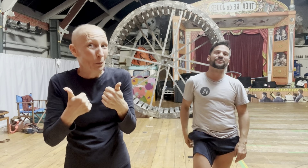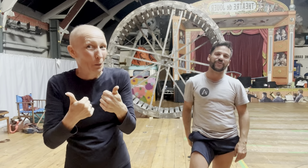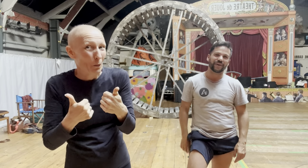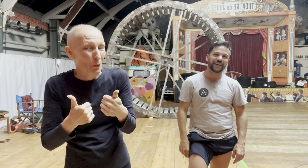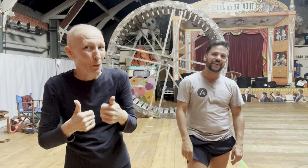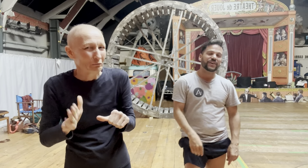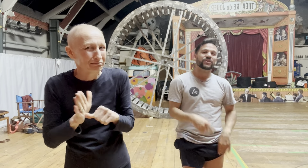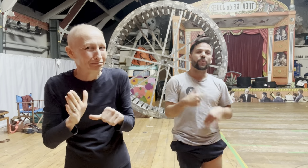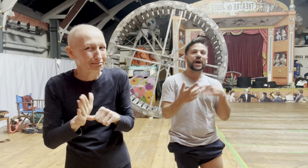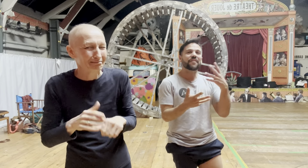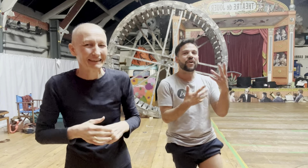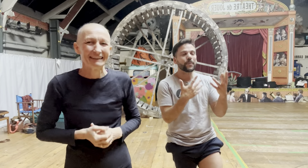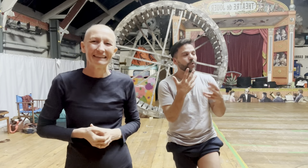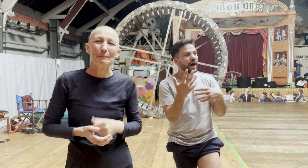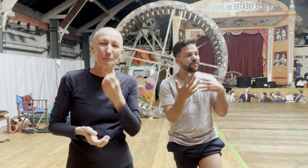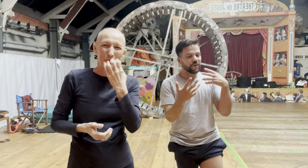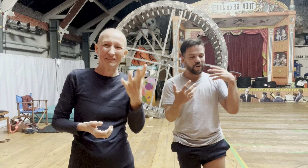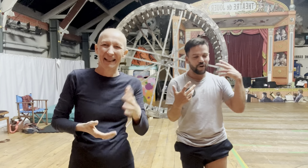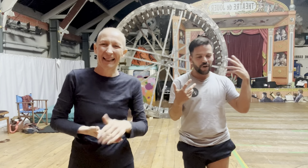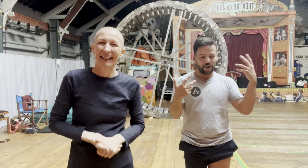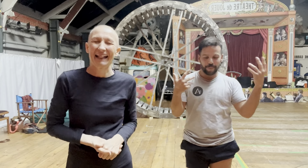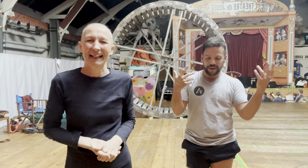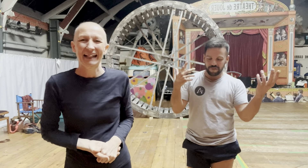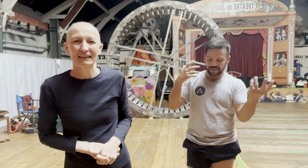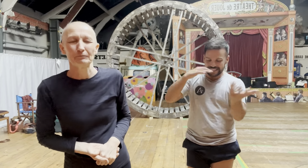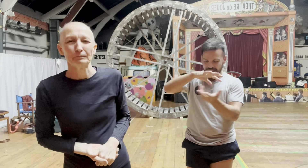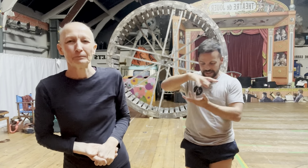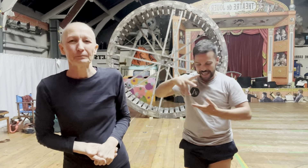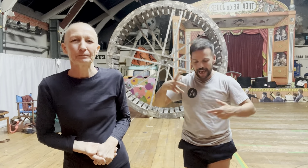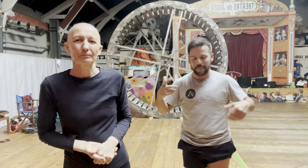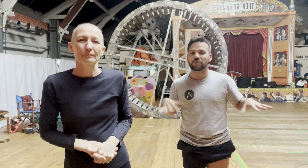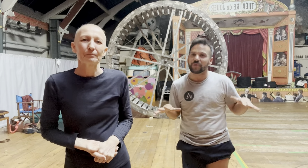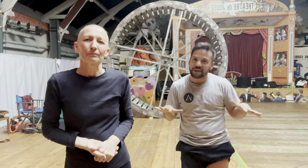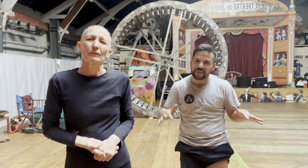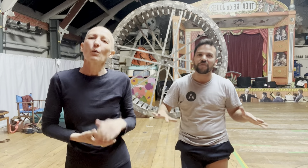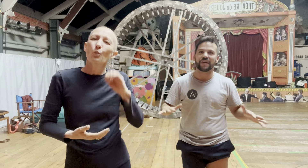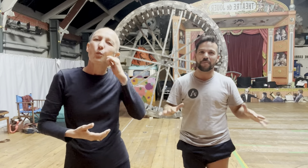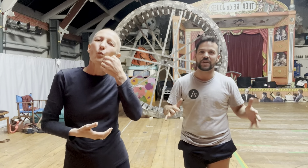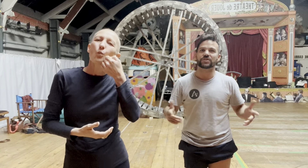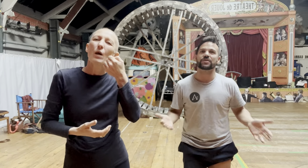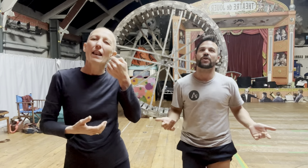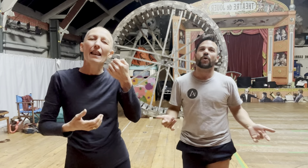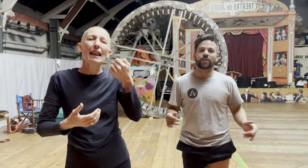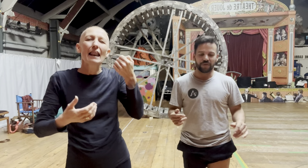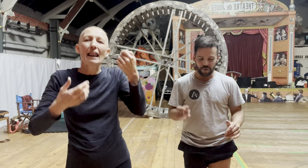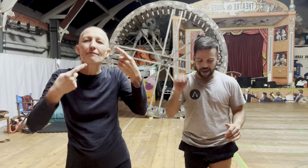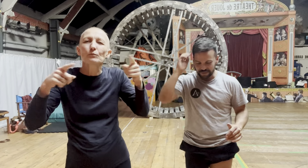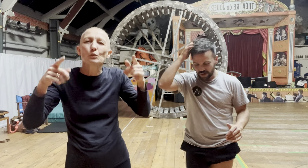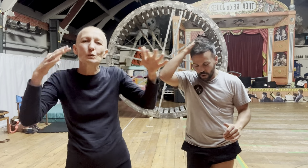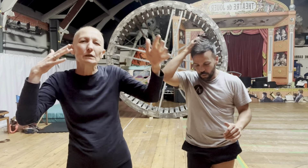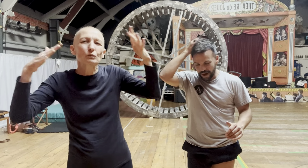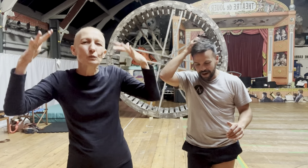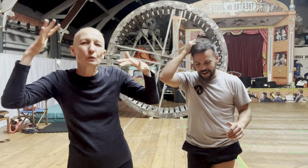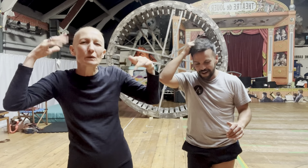Beautiful. So we have a bit of a soundscape, and you will feel the vibration with the ground